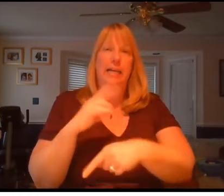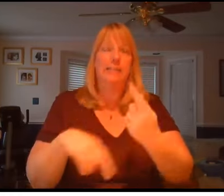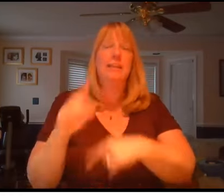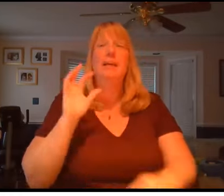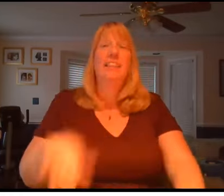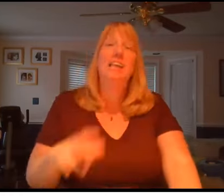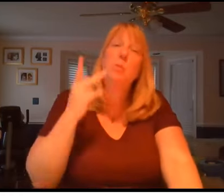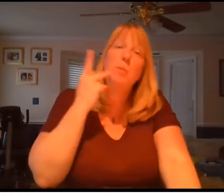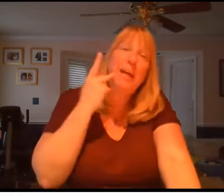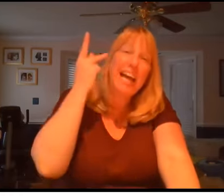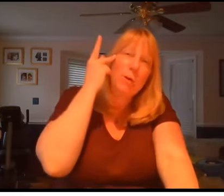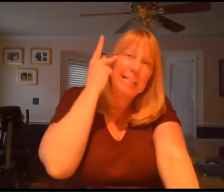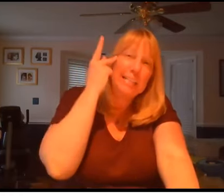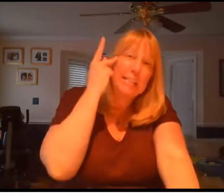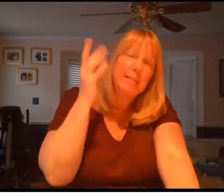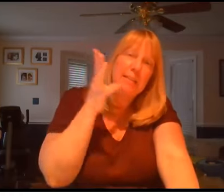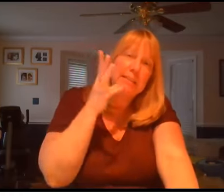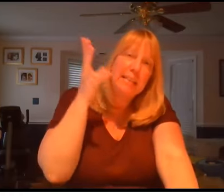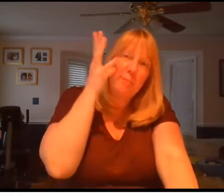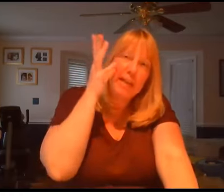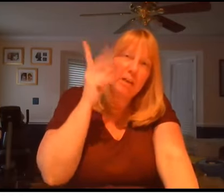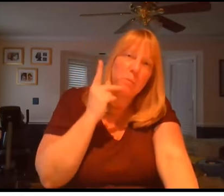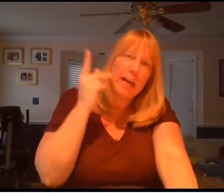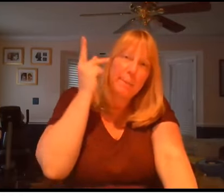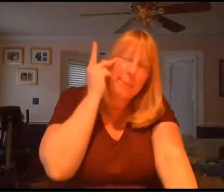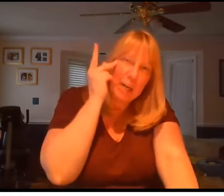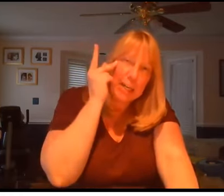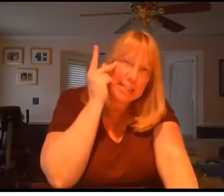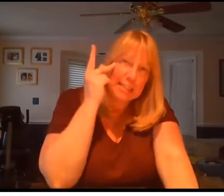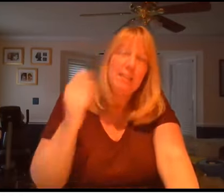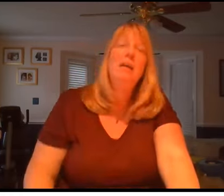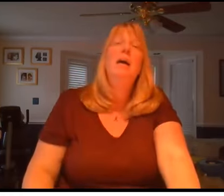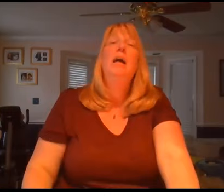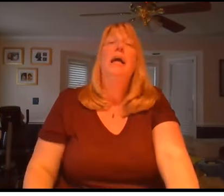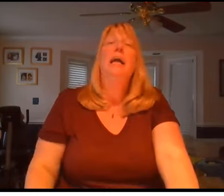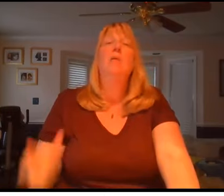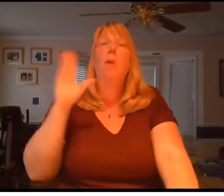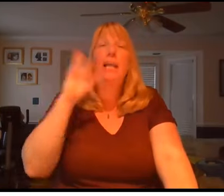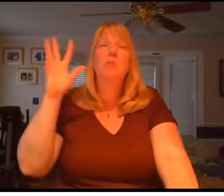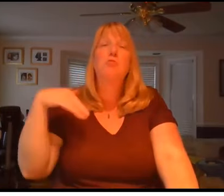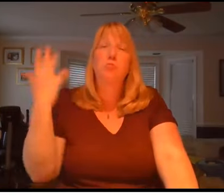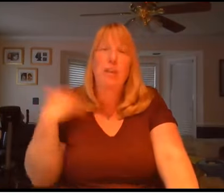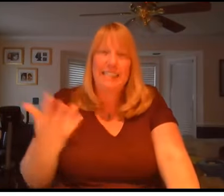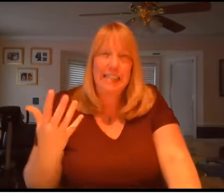initialized signs. That's where parents, mom, dad,